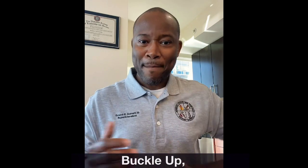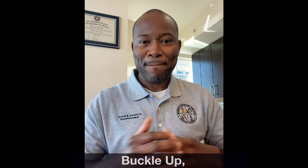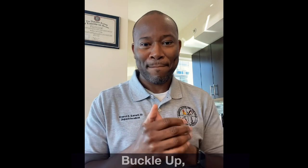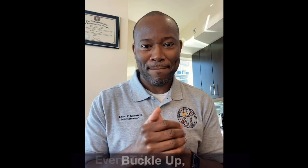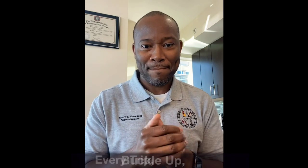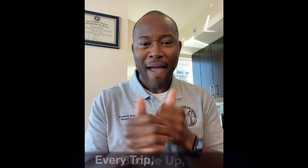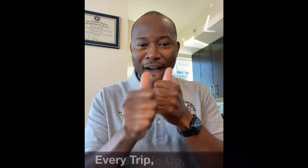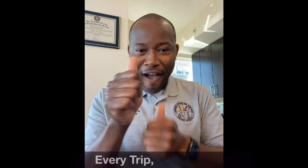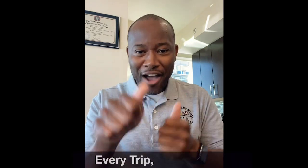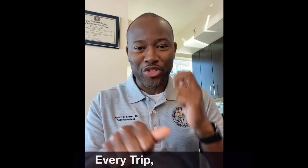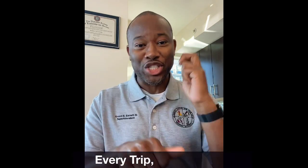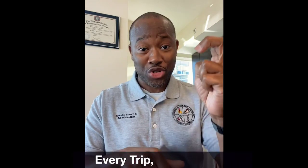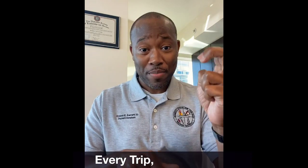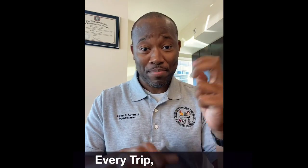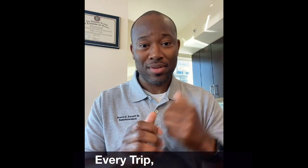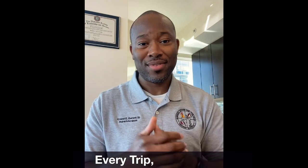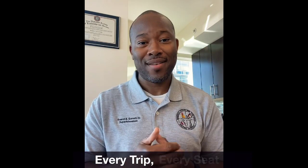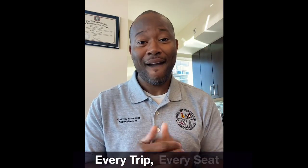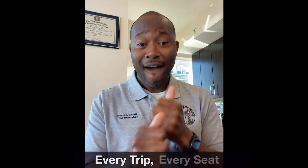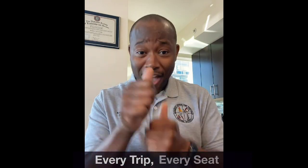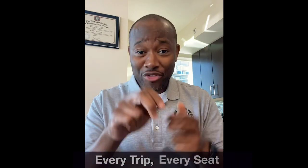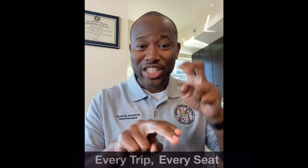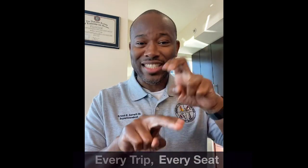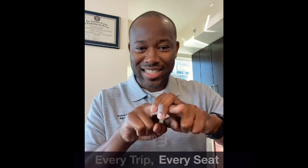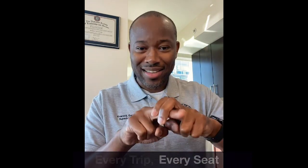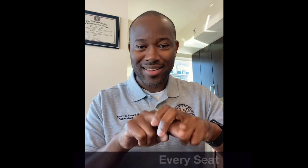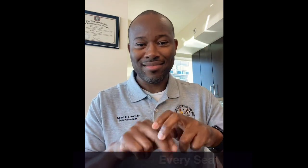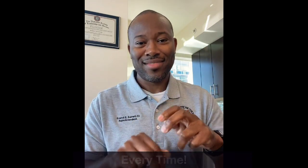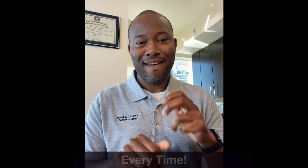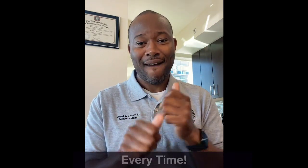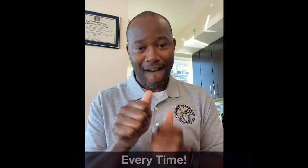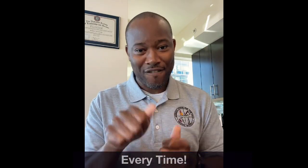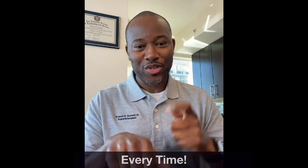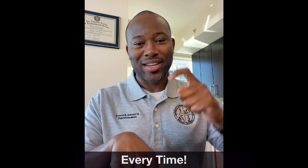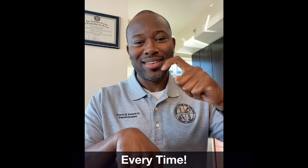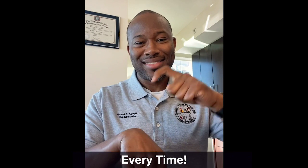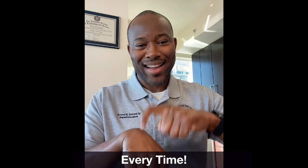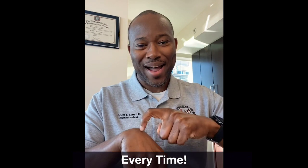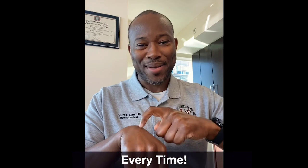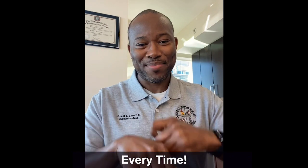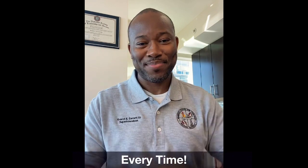Every trip, every seat, every time.